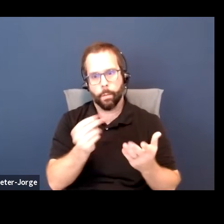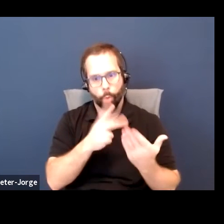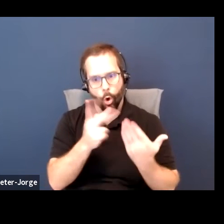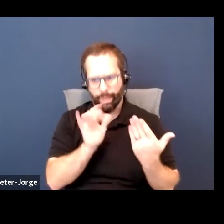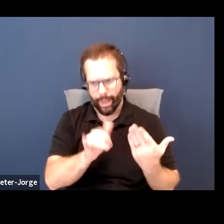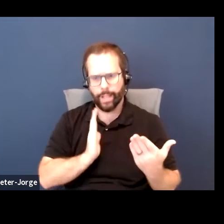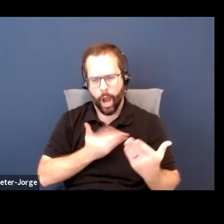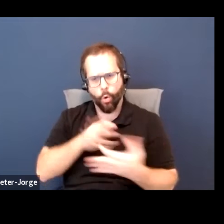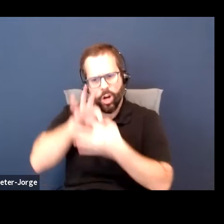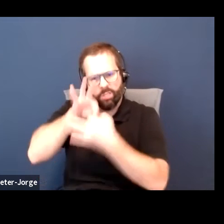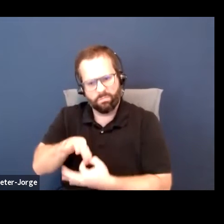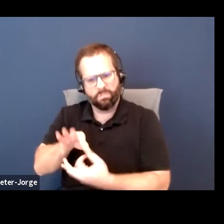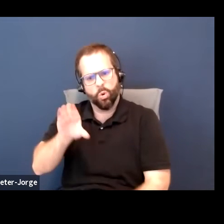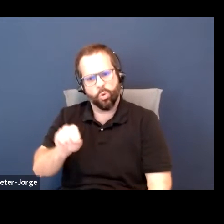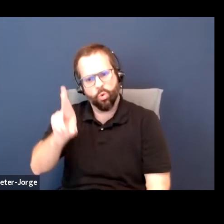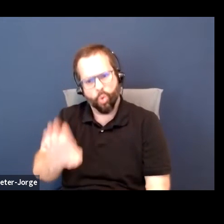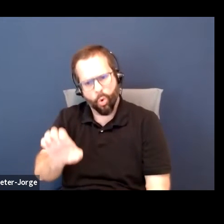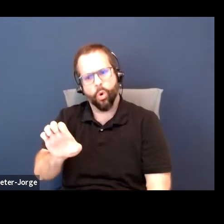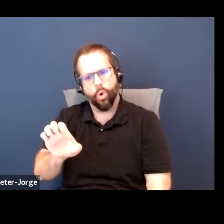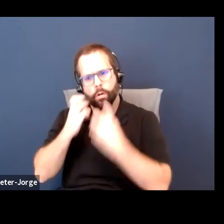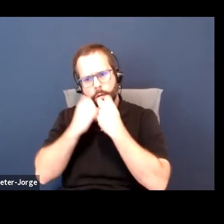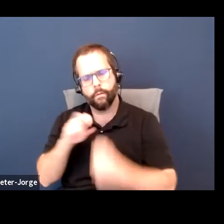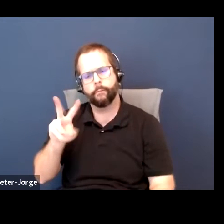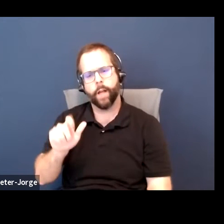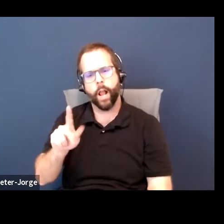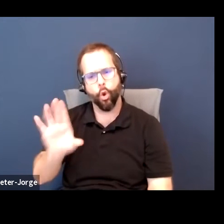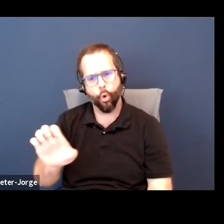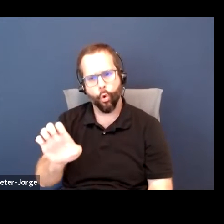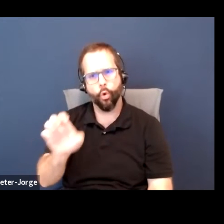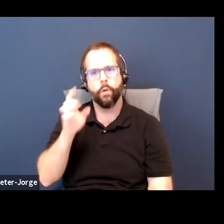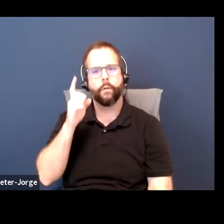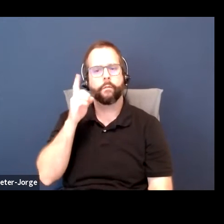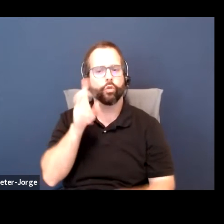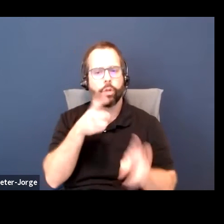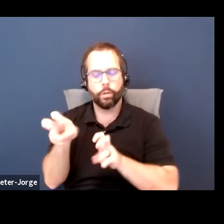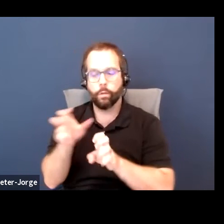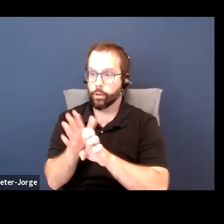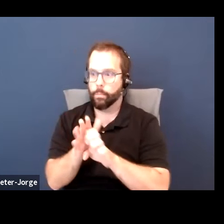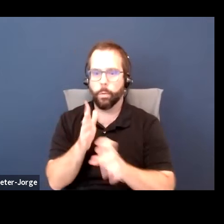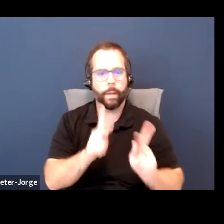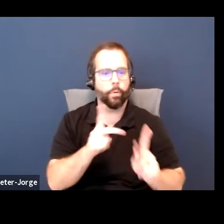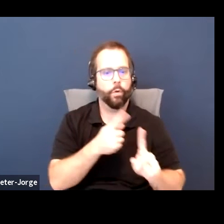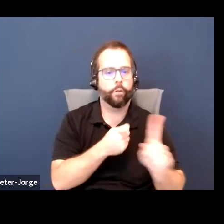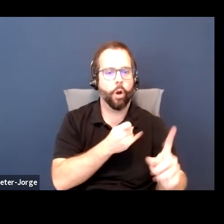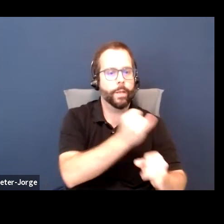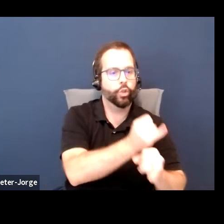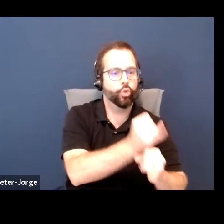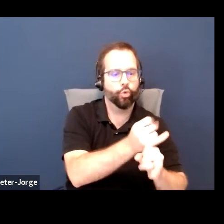services of transitioning, helping people move from institutional settings in the community or from high school